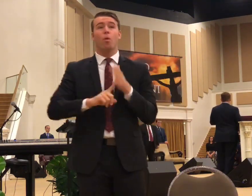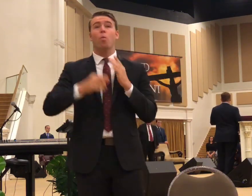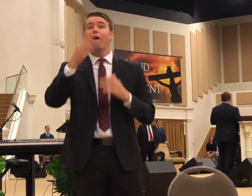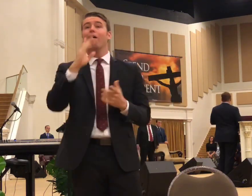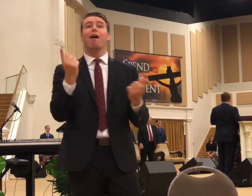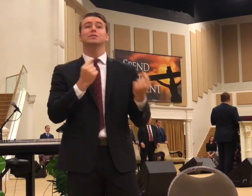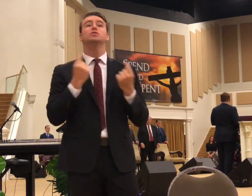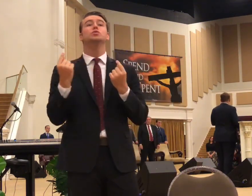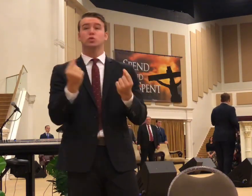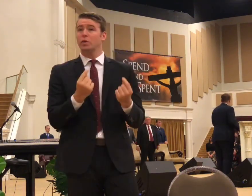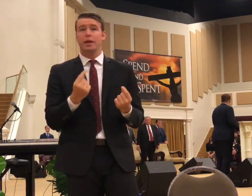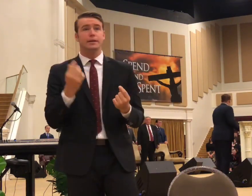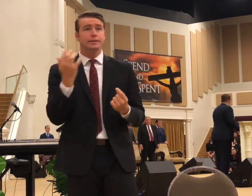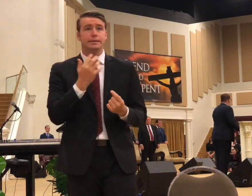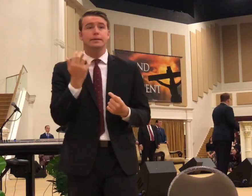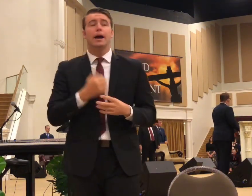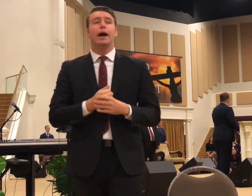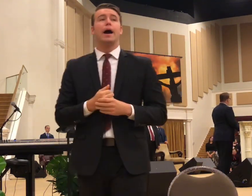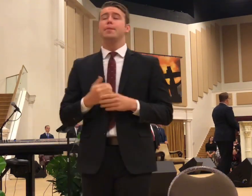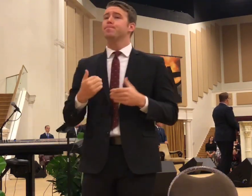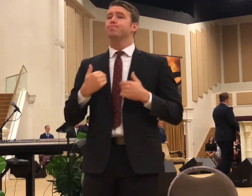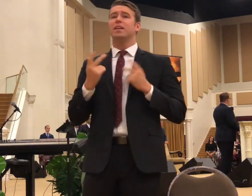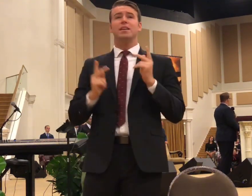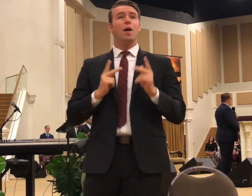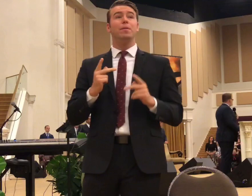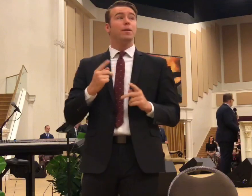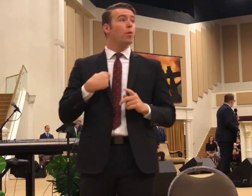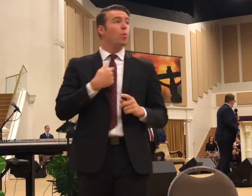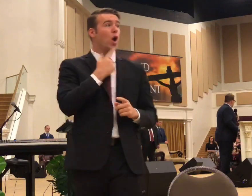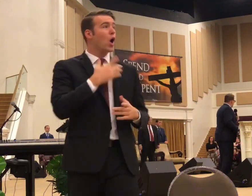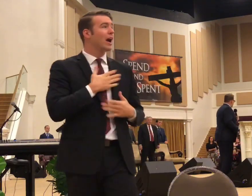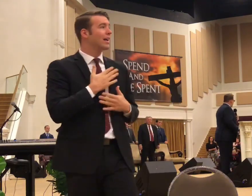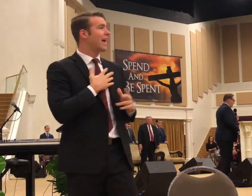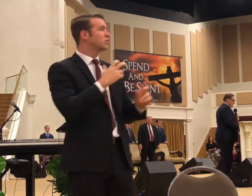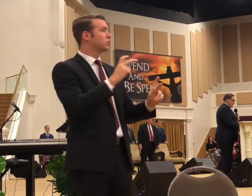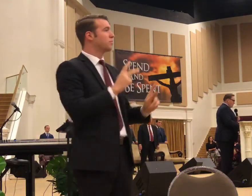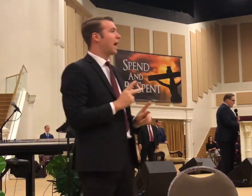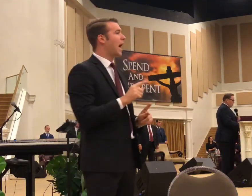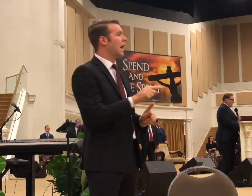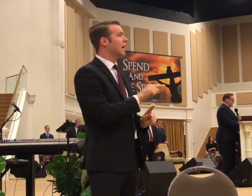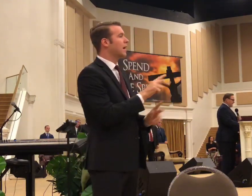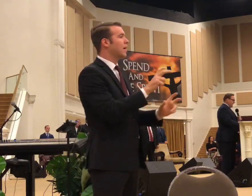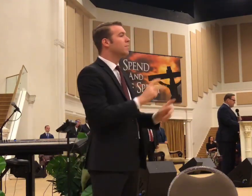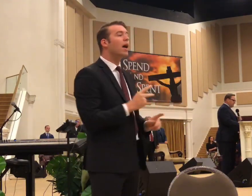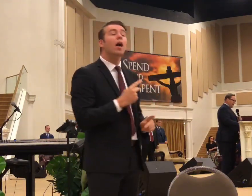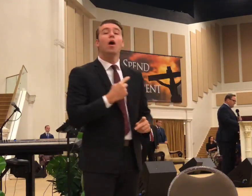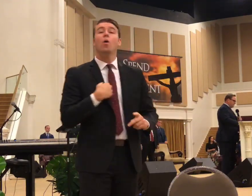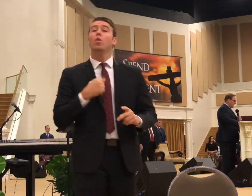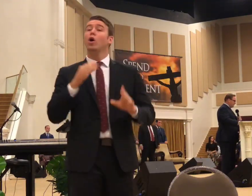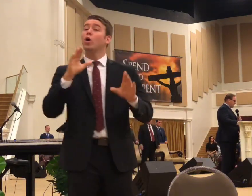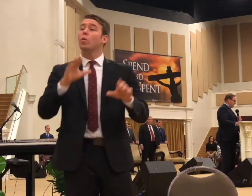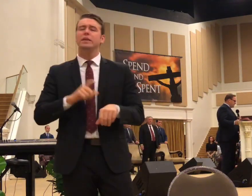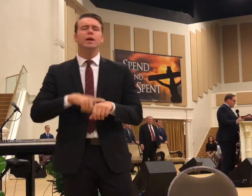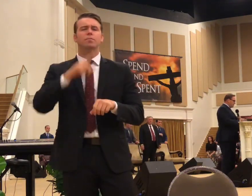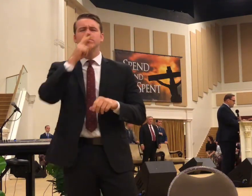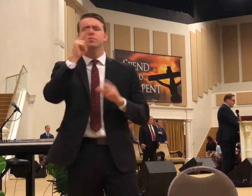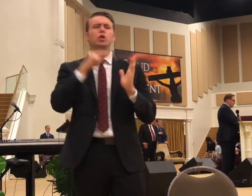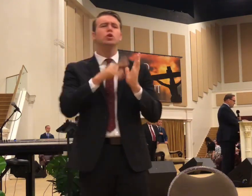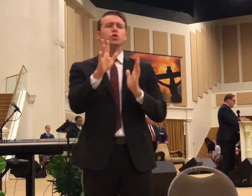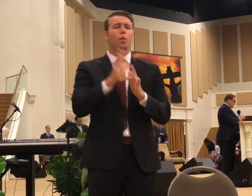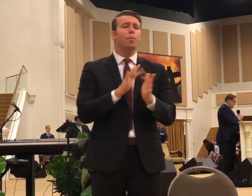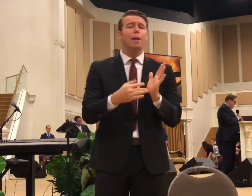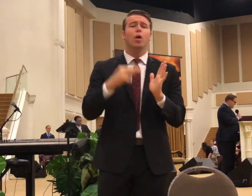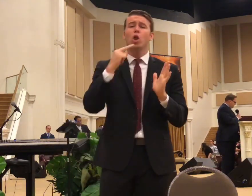God's done. And young people, we're glad you're back. And a great time. If you have your Bible, let's go